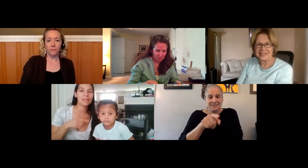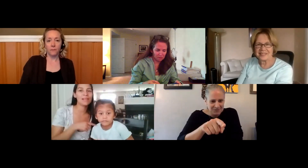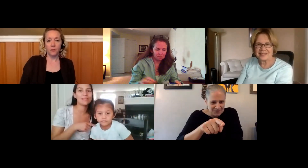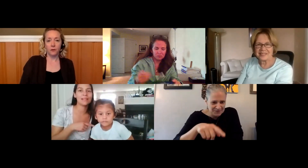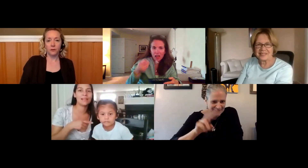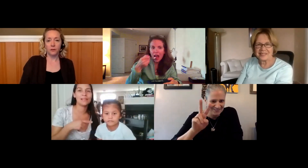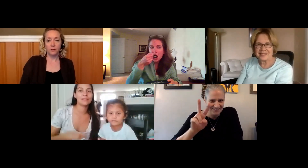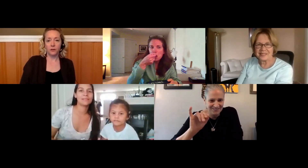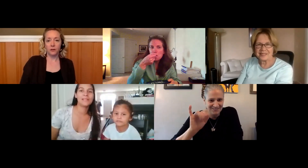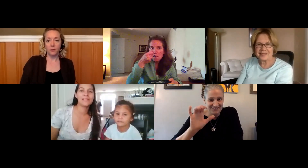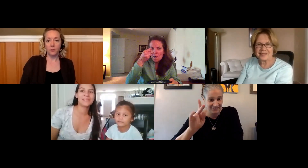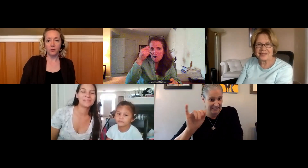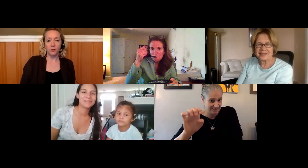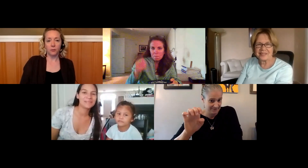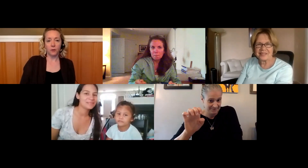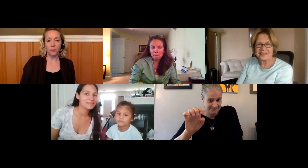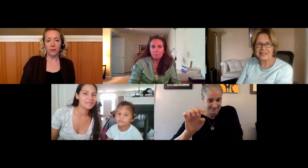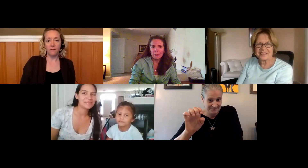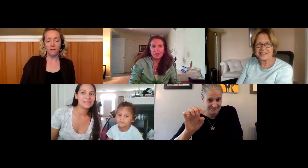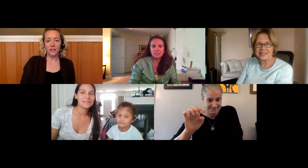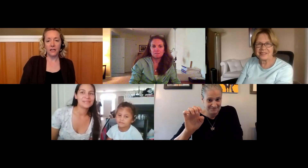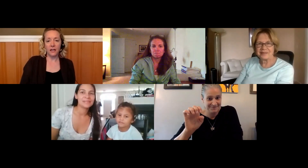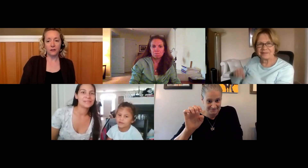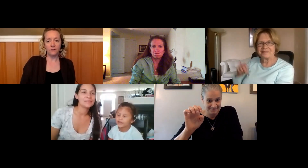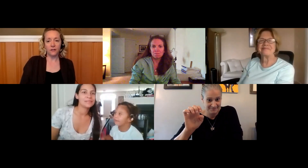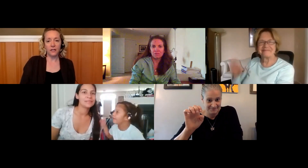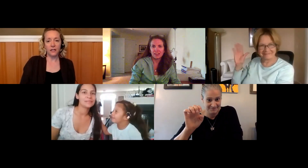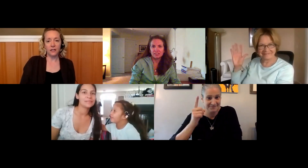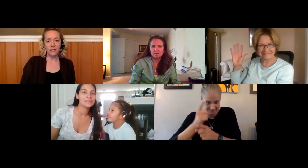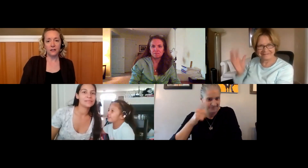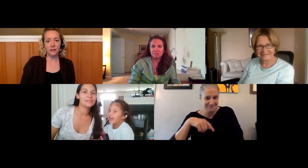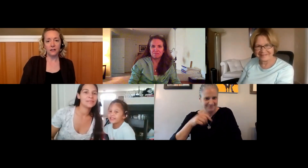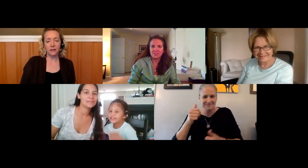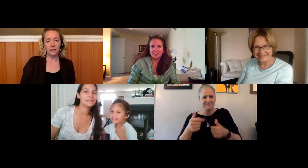Oh, it's 3 o'clock. My daughter just woke up. And then Vicky, I see Vicky.